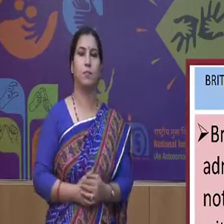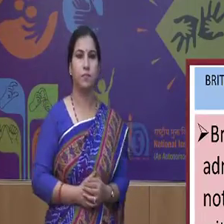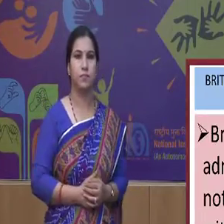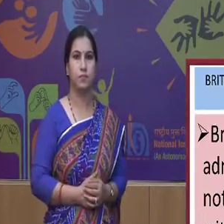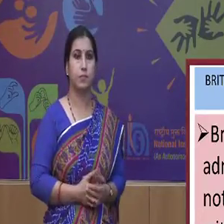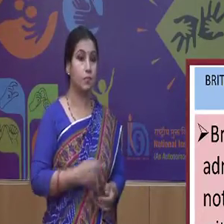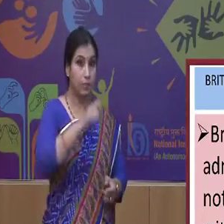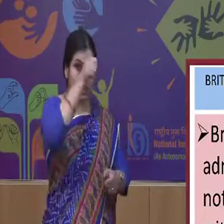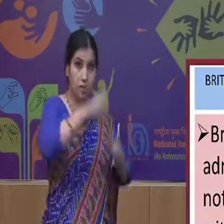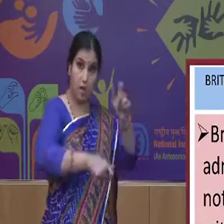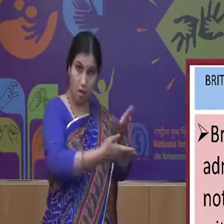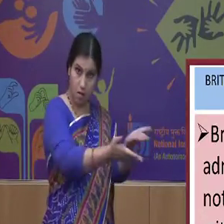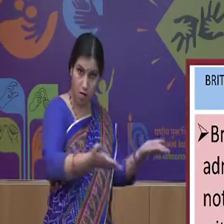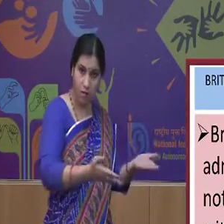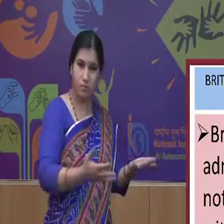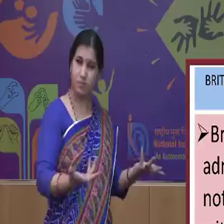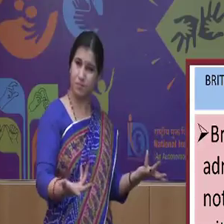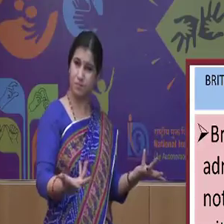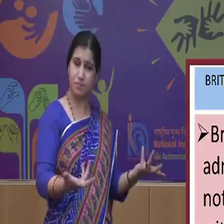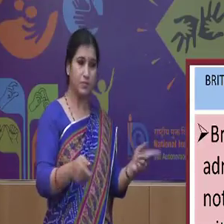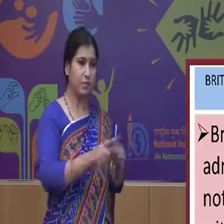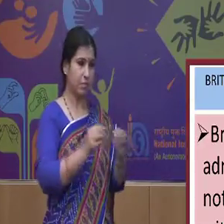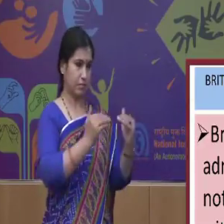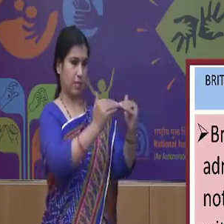The Indians were not treated with equality